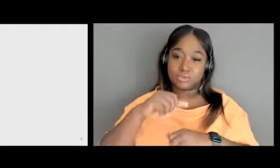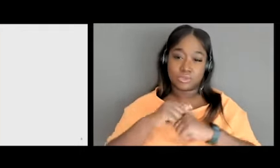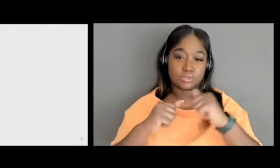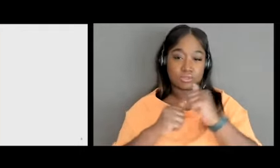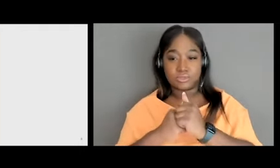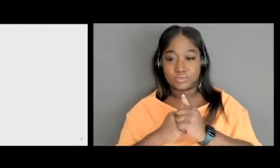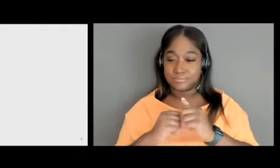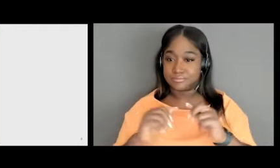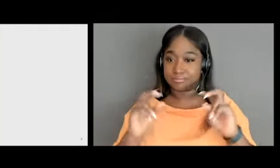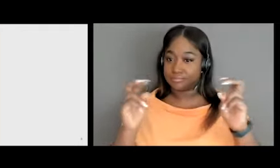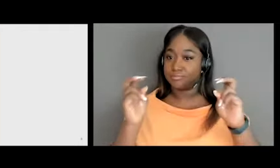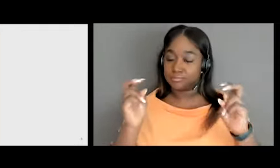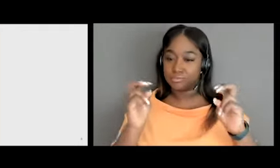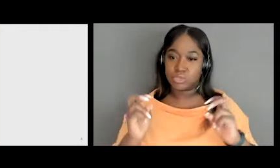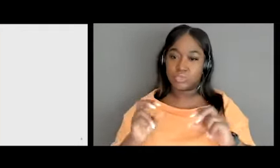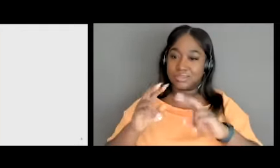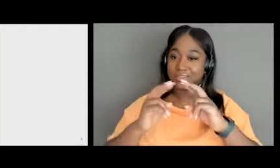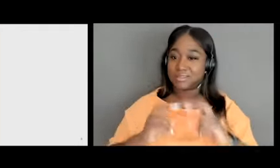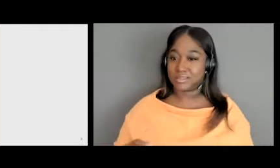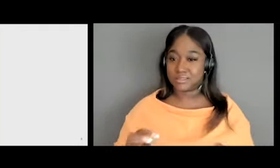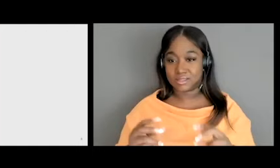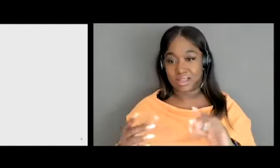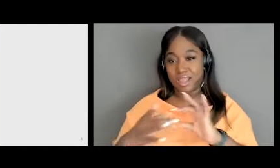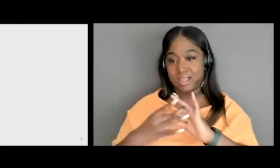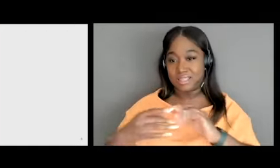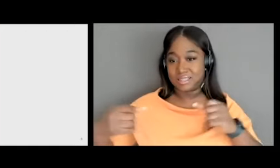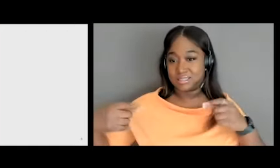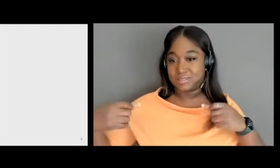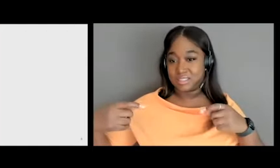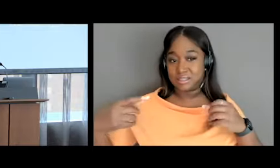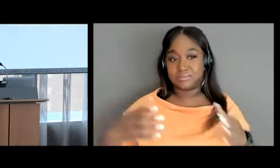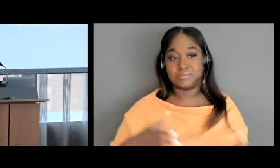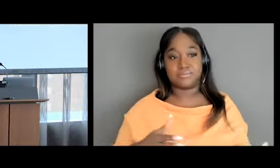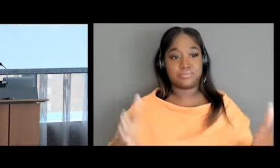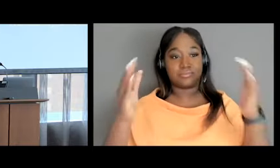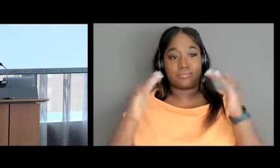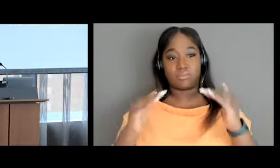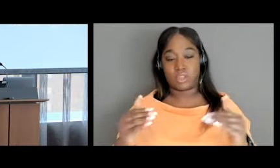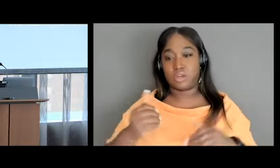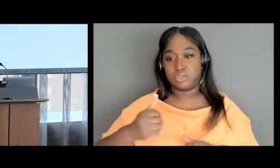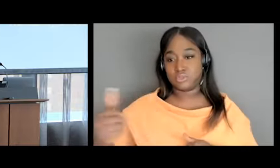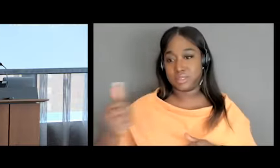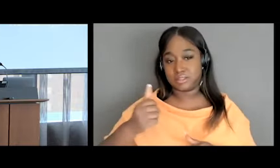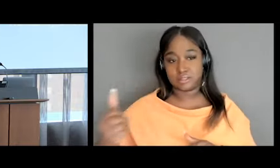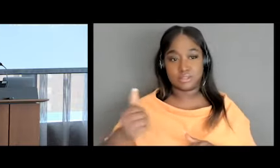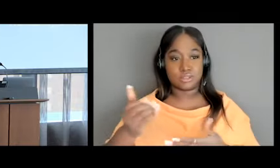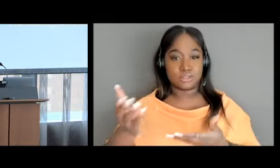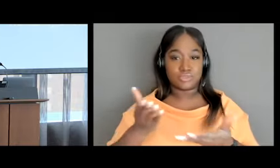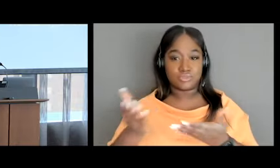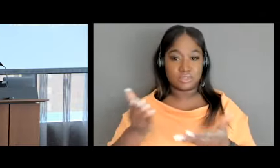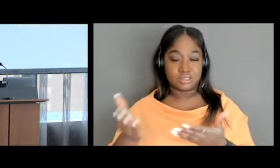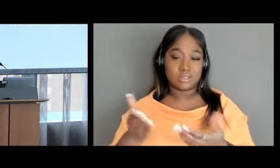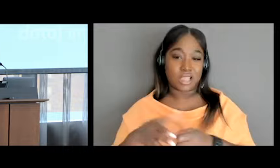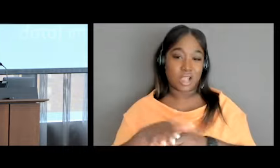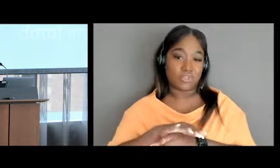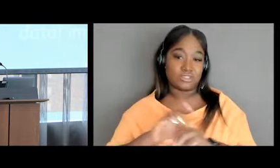connectivity. Transit service coverage, so Anna and colleagues